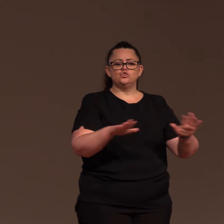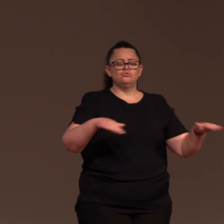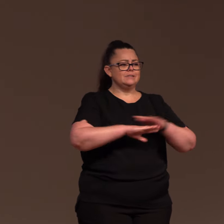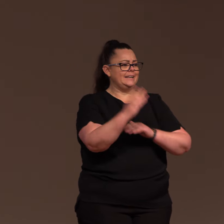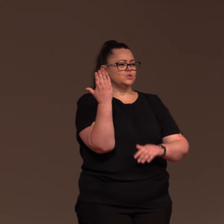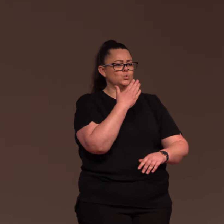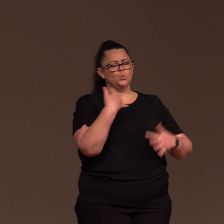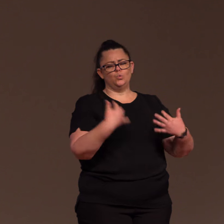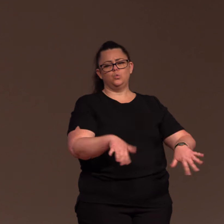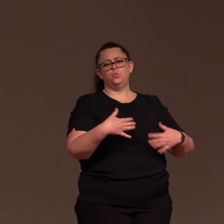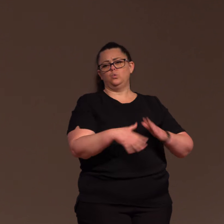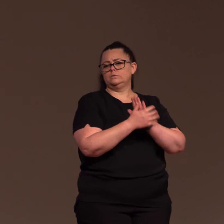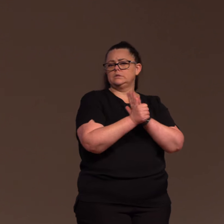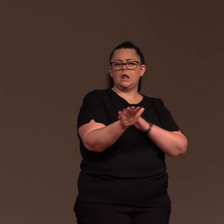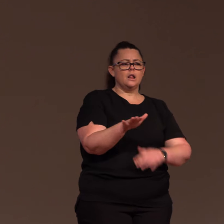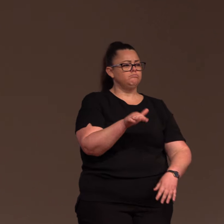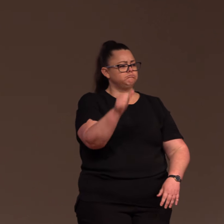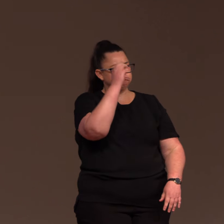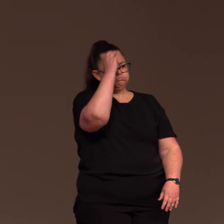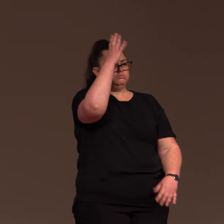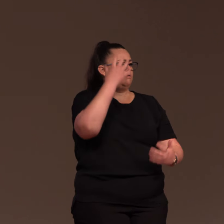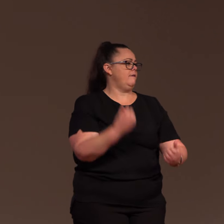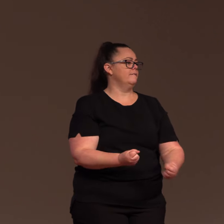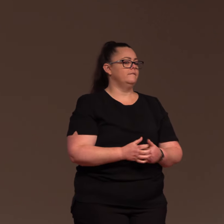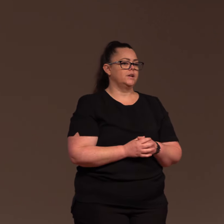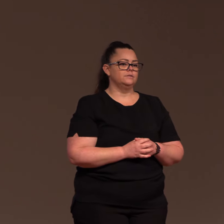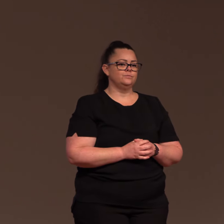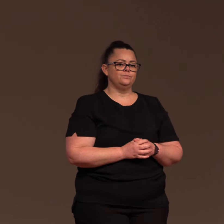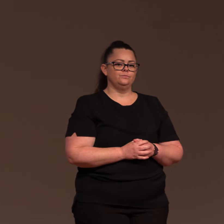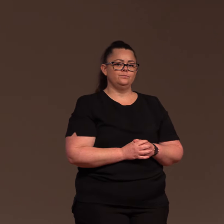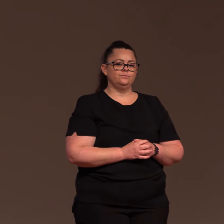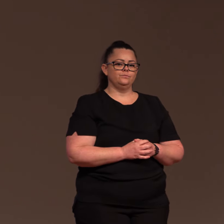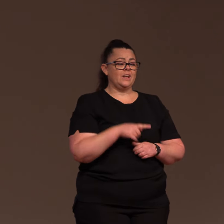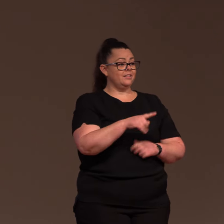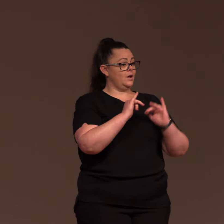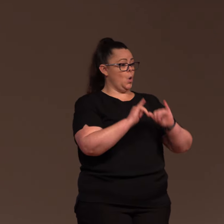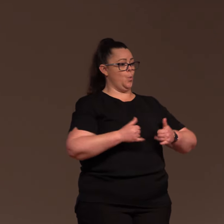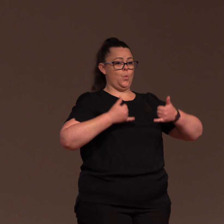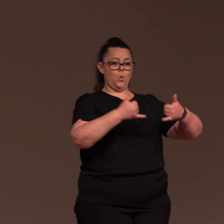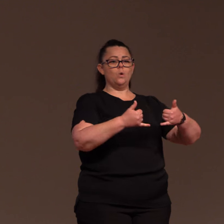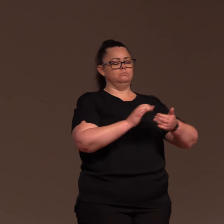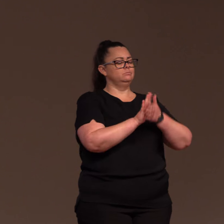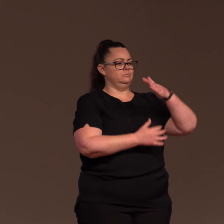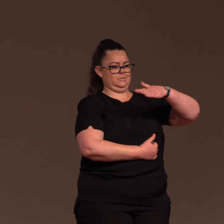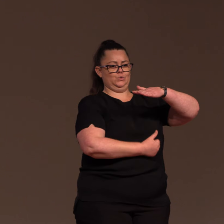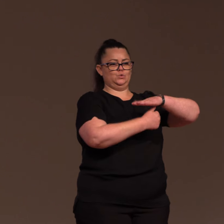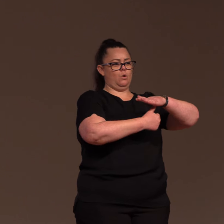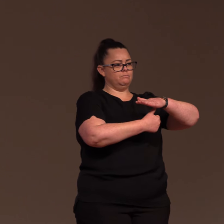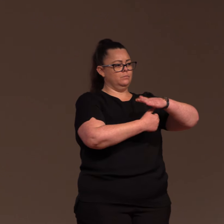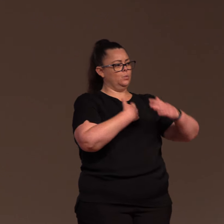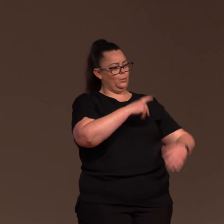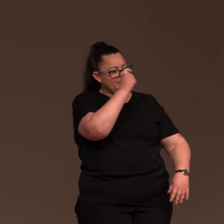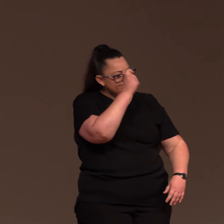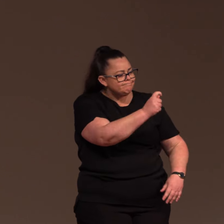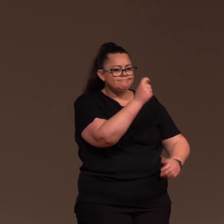schools. These awards are, of course, the pinnacle. It's an opportunity for us to celebrate and acknowledge you